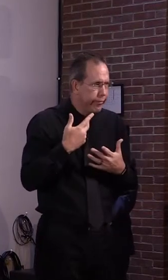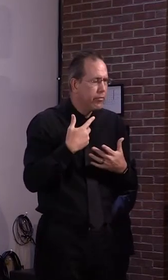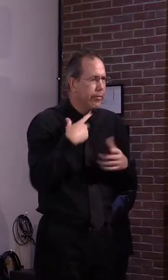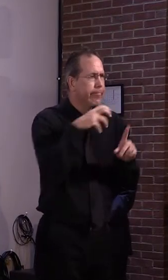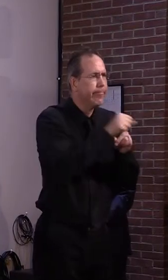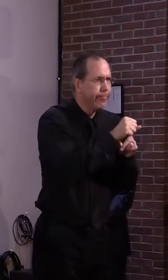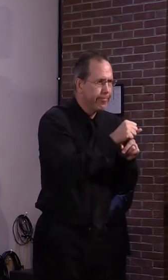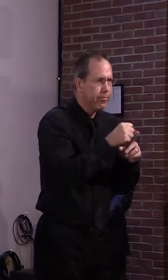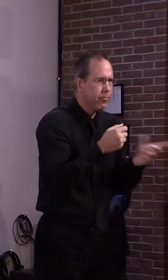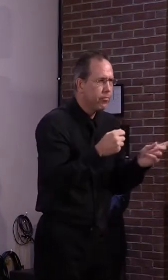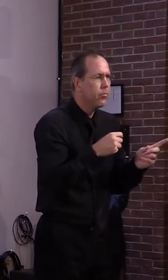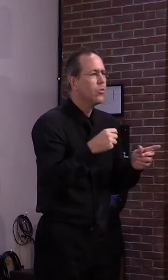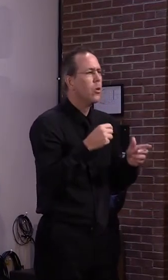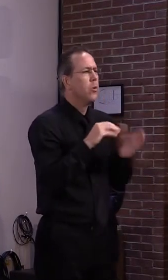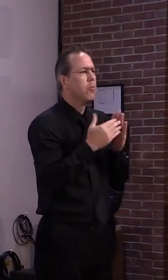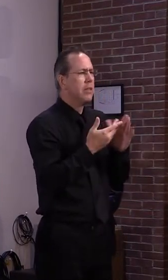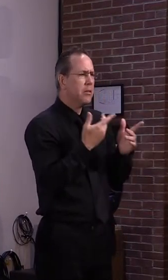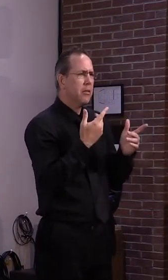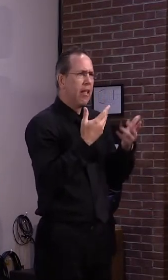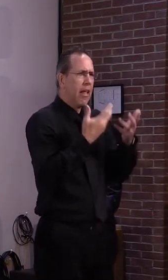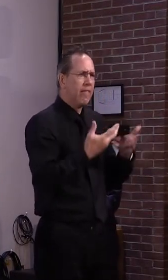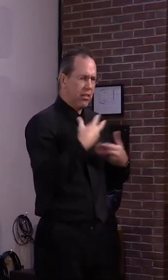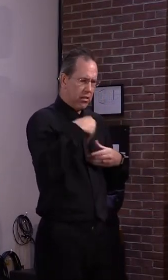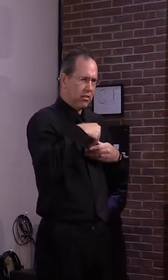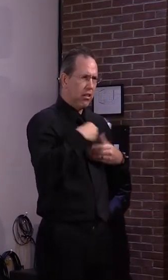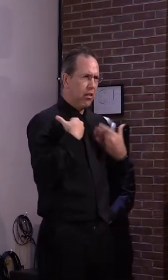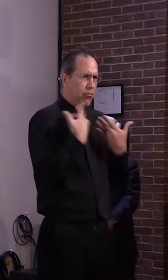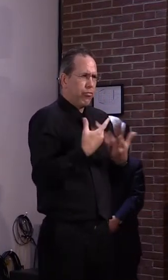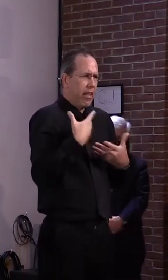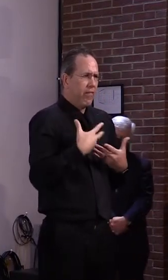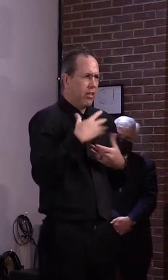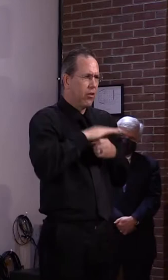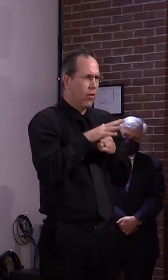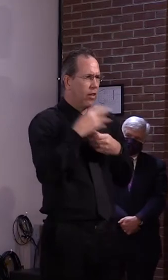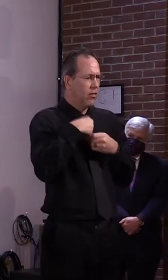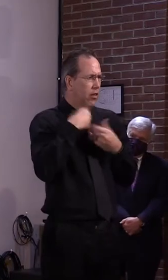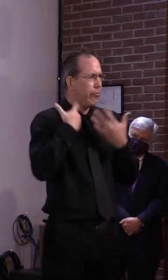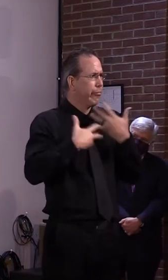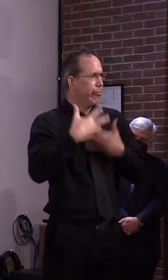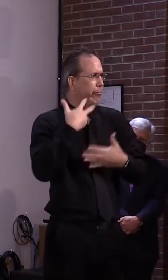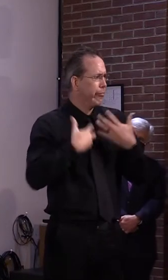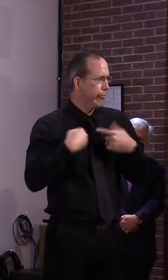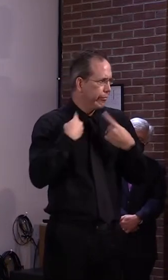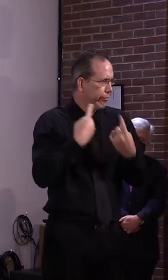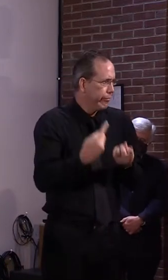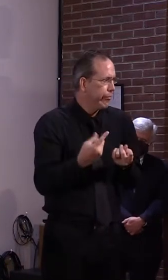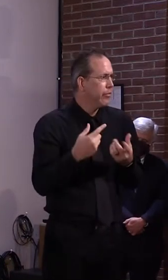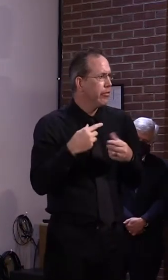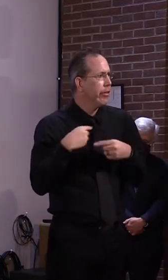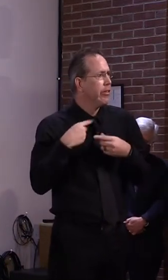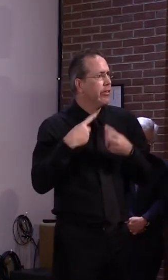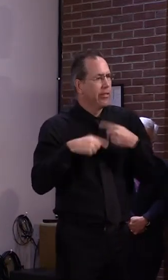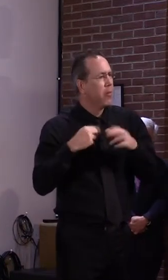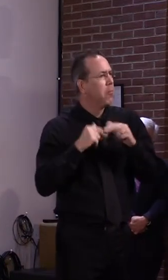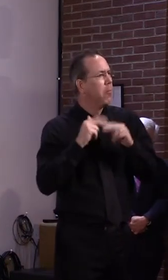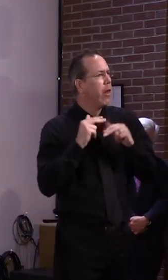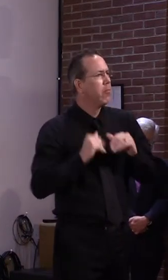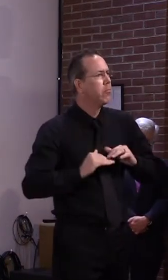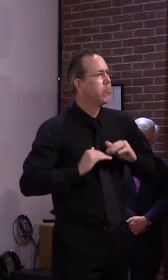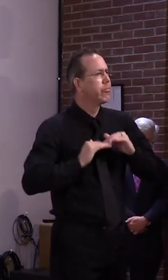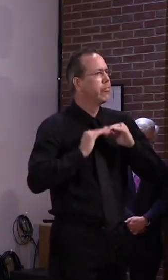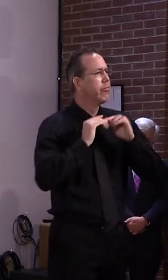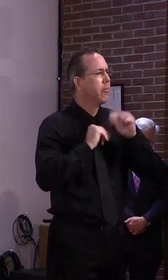that presumably means there's more virus in that person that could infect someone. If it has to go through many, many, many, many